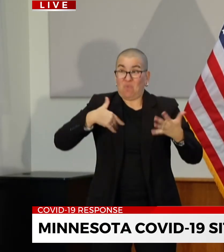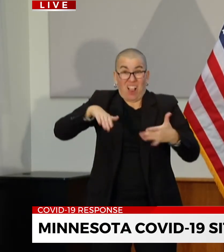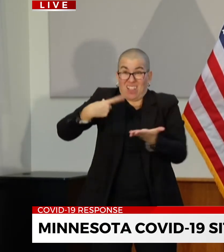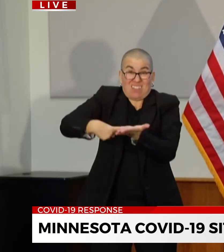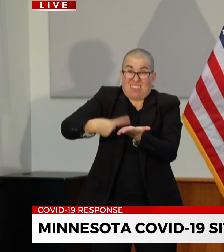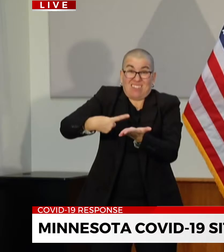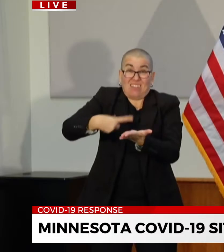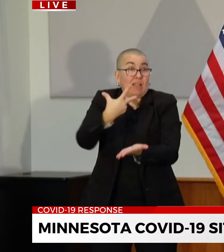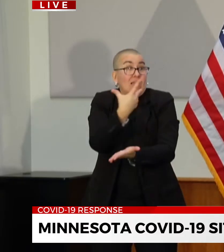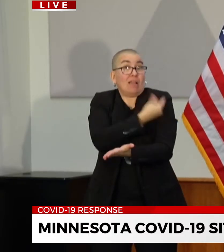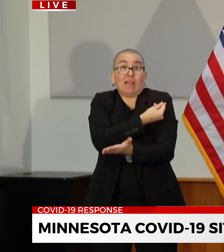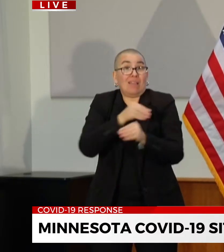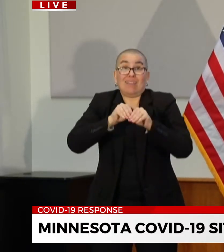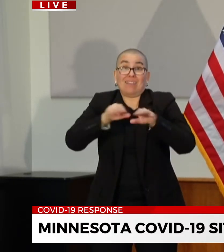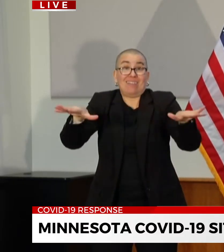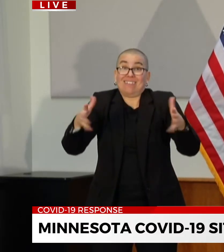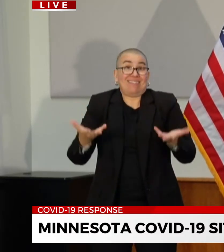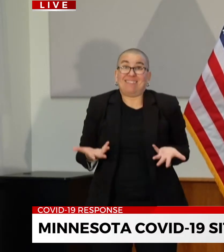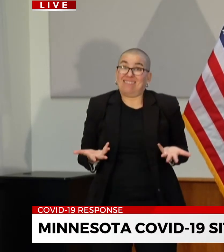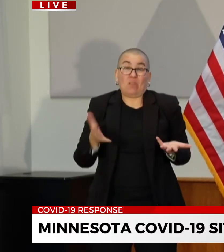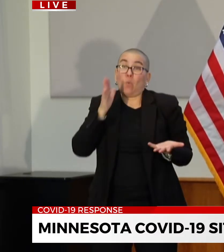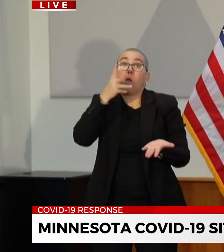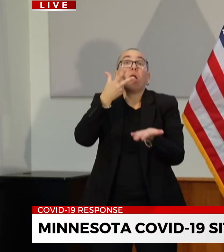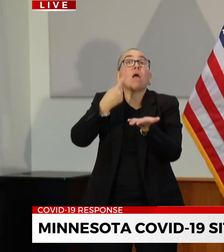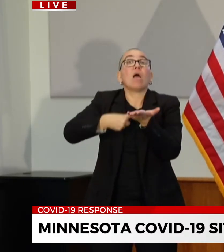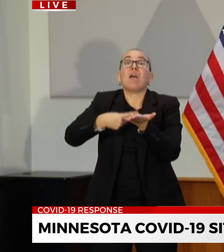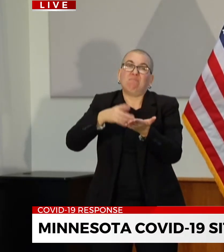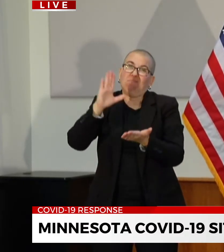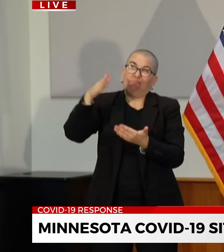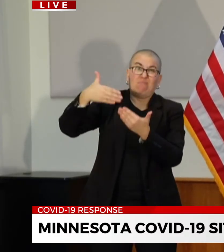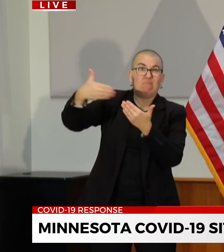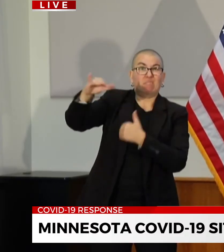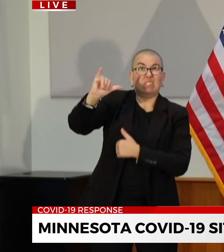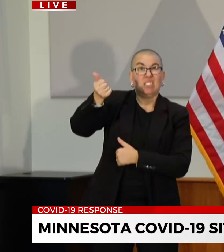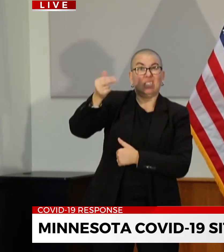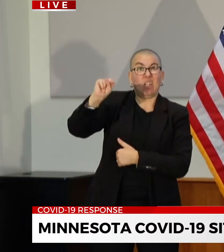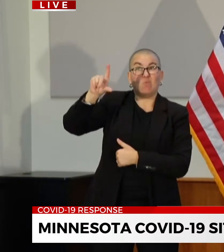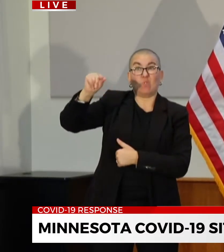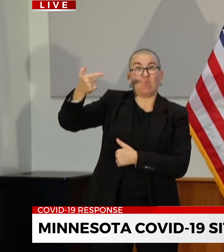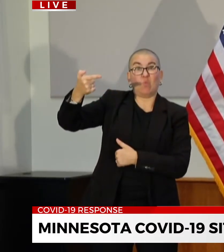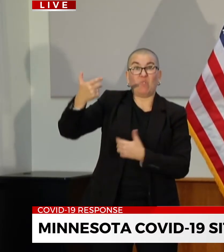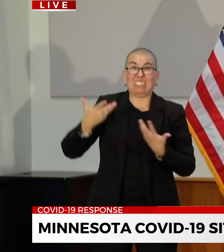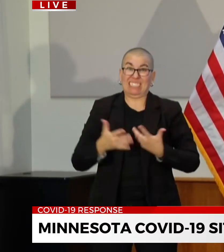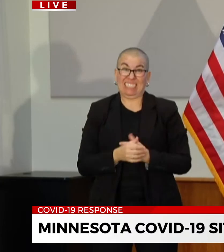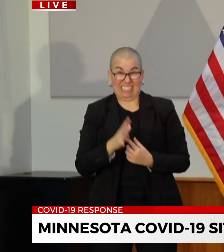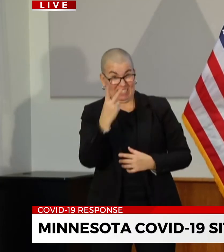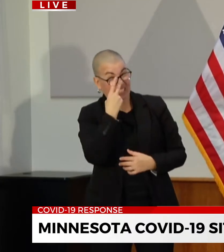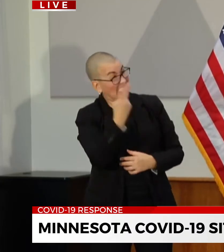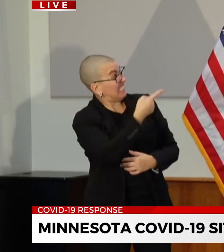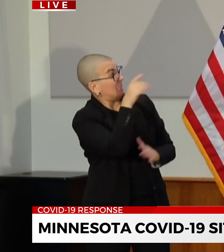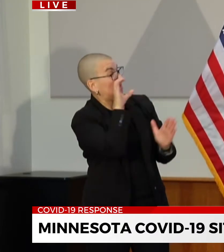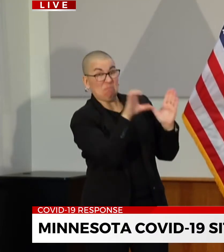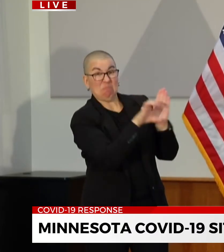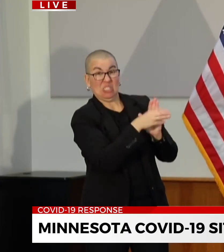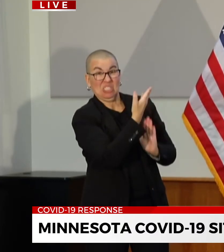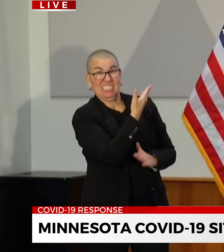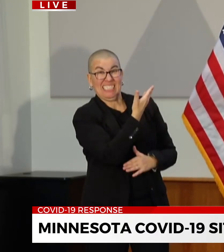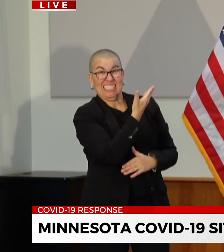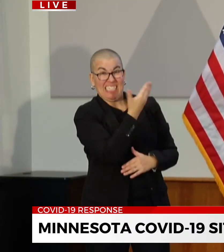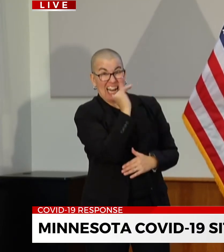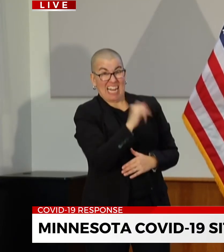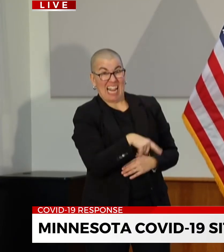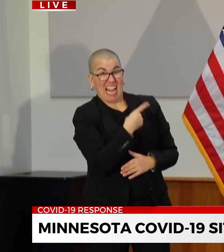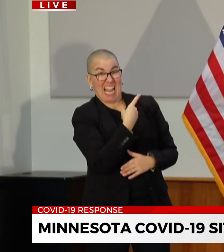happen until after the first of the year. So certainly at this point in time, with the data that we have and the trend, and this is again